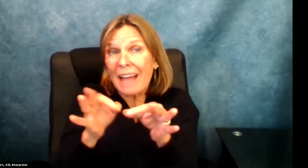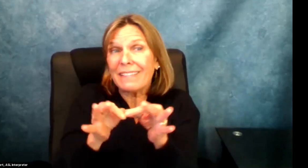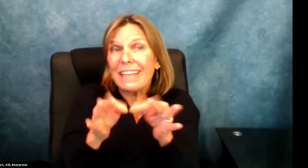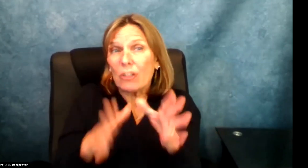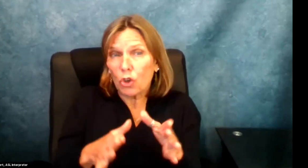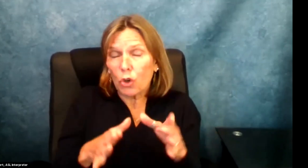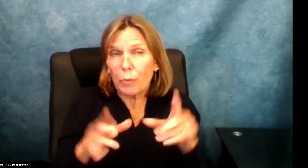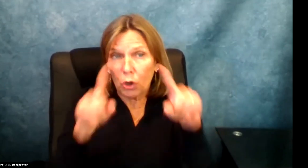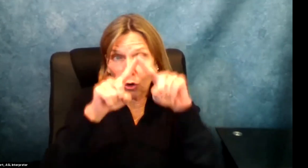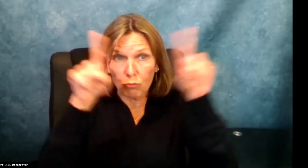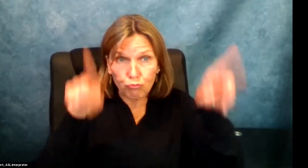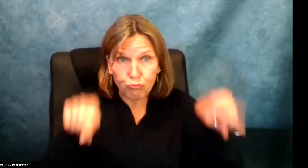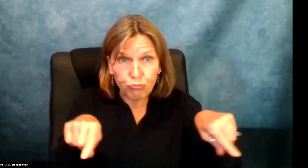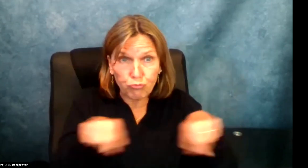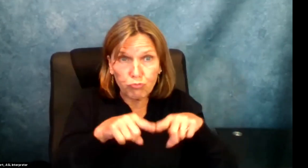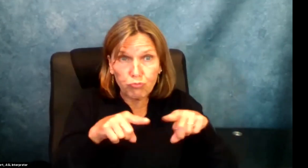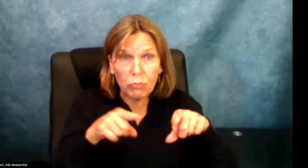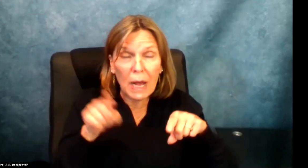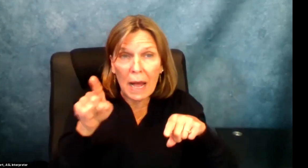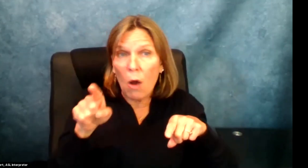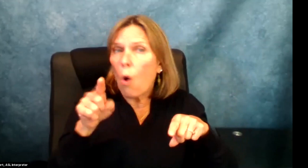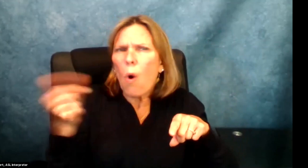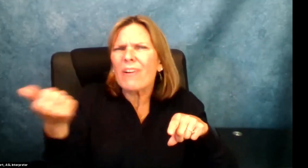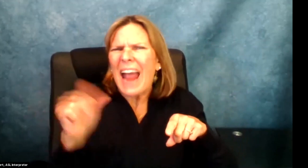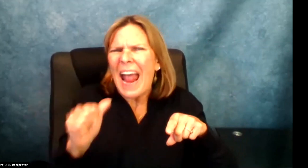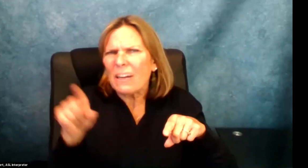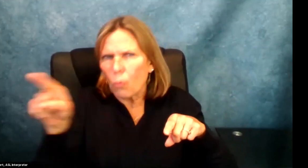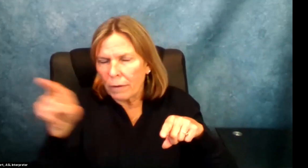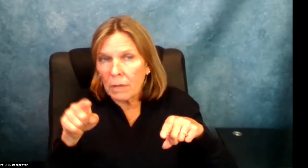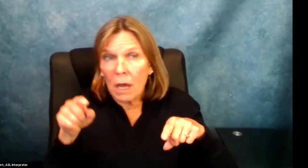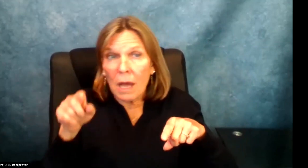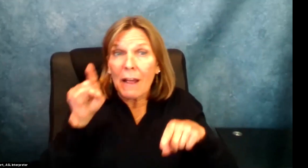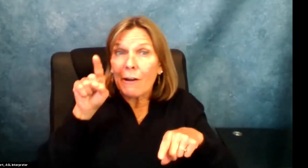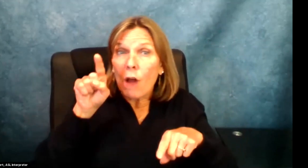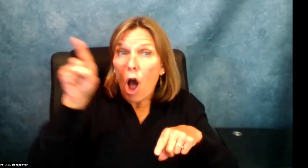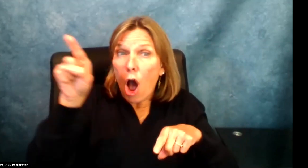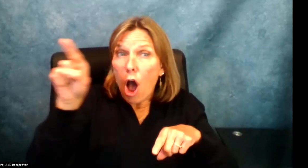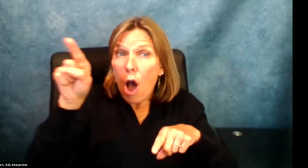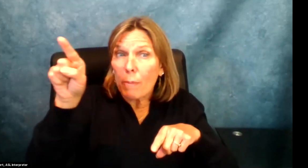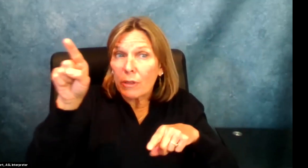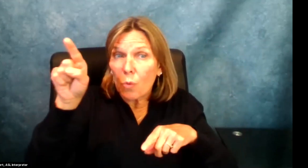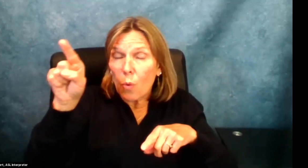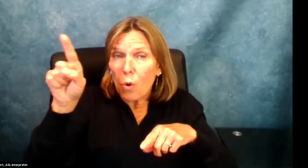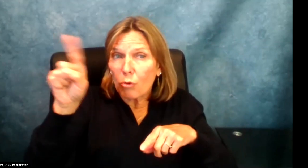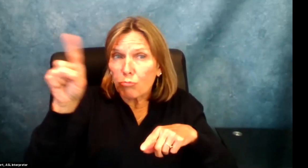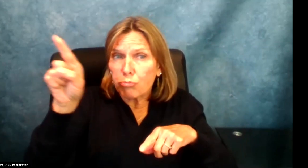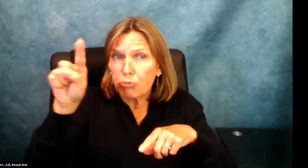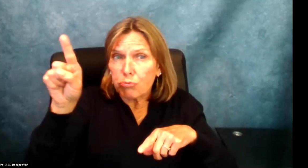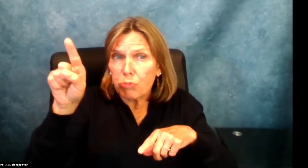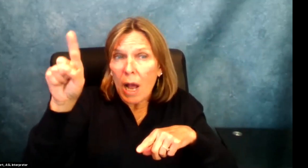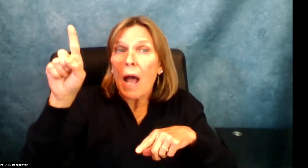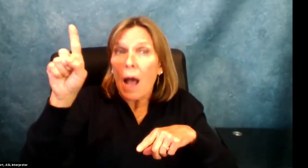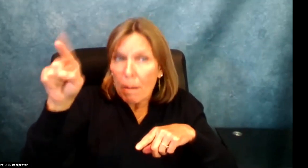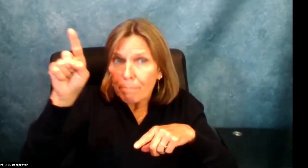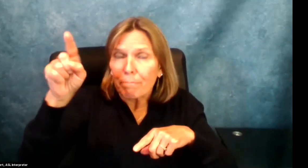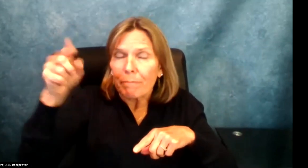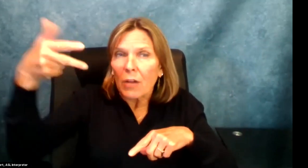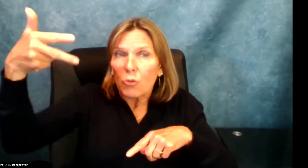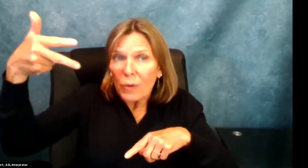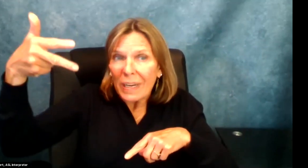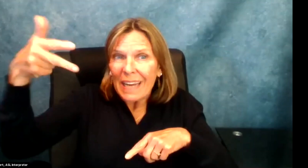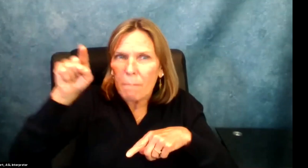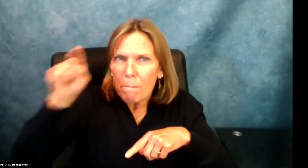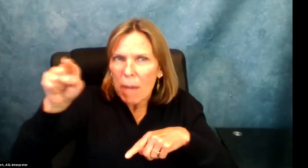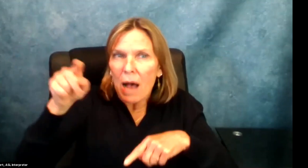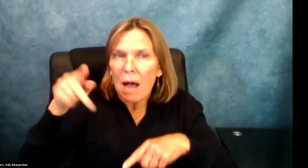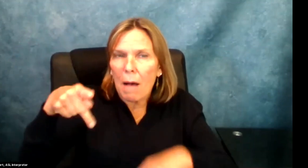any video that you want to see. There are these 3 blue dots. You can click on that and pin that video, and then that person who you've